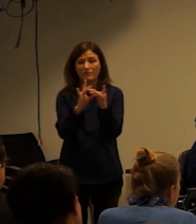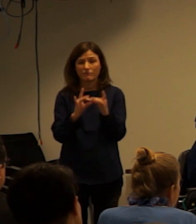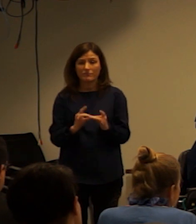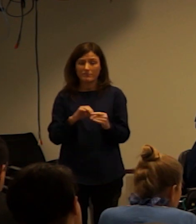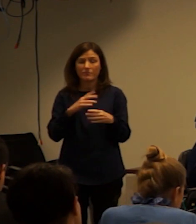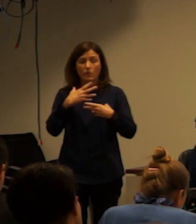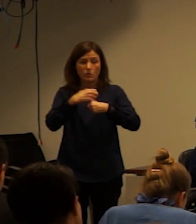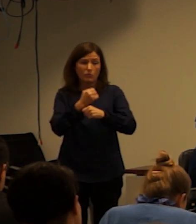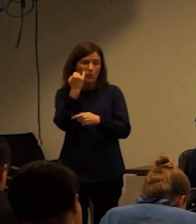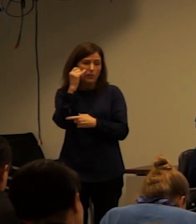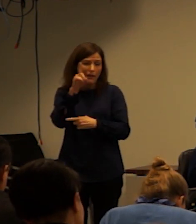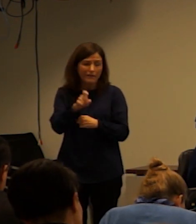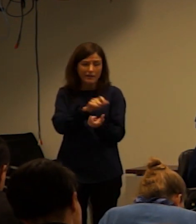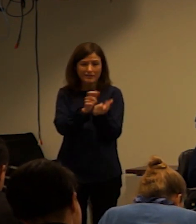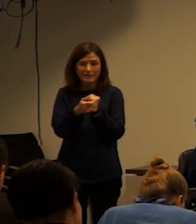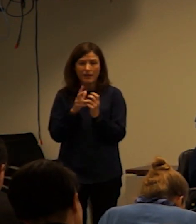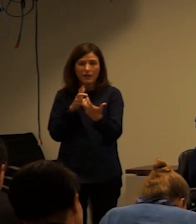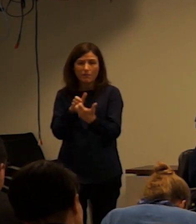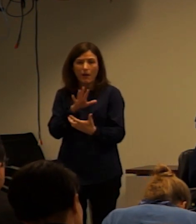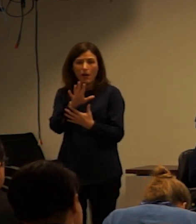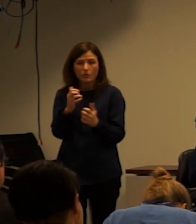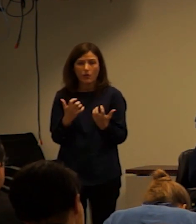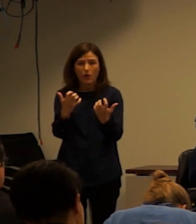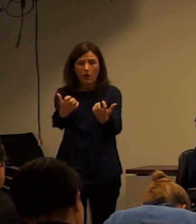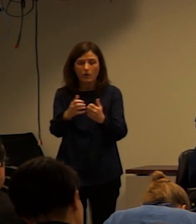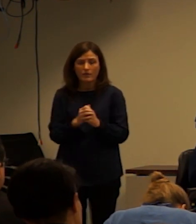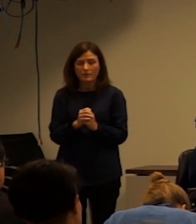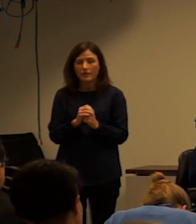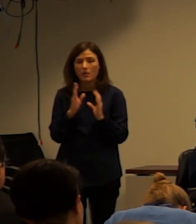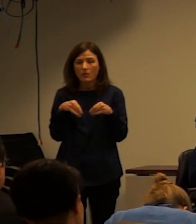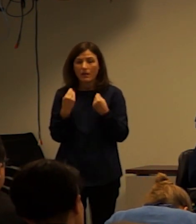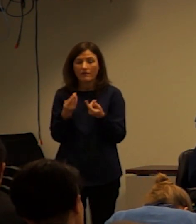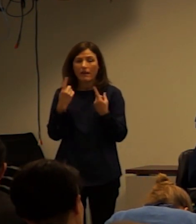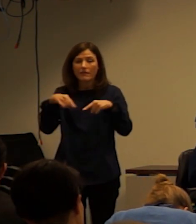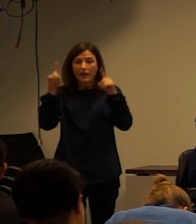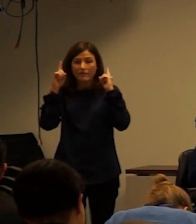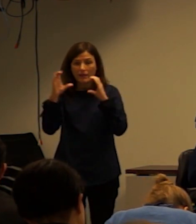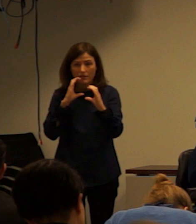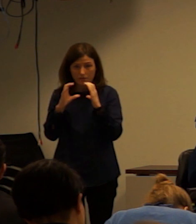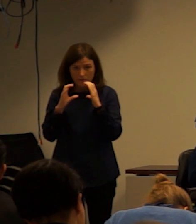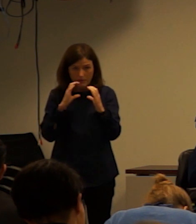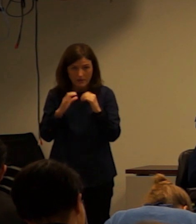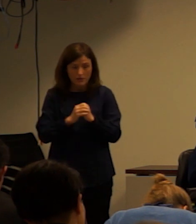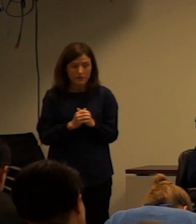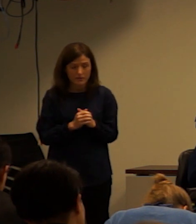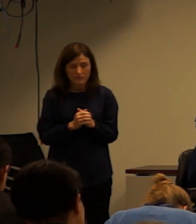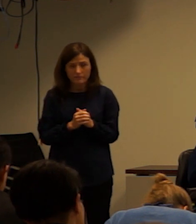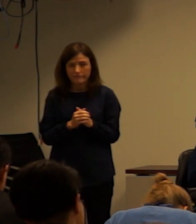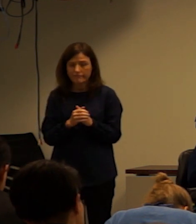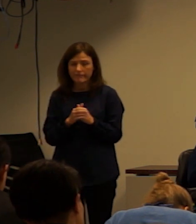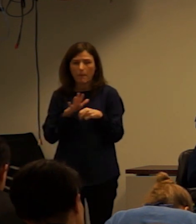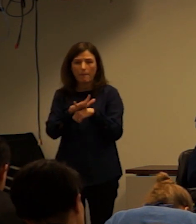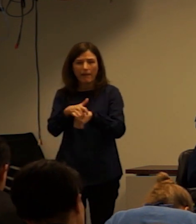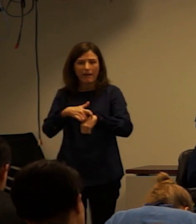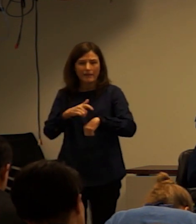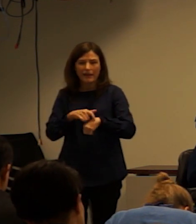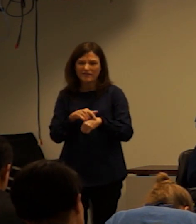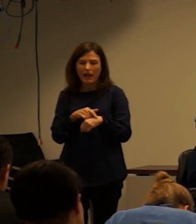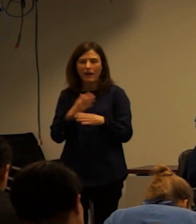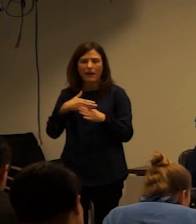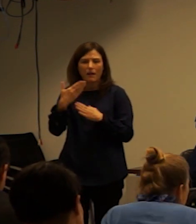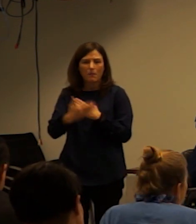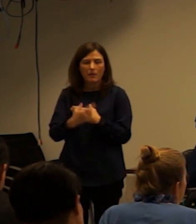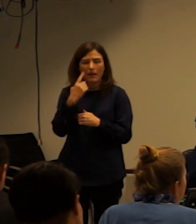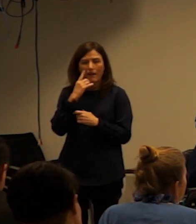it if needed, adapt it to your audience, provide effective communication, leave plenty of time for questions and answers